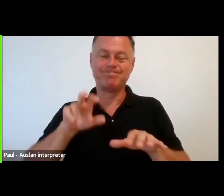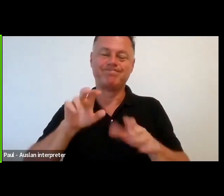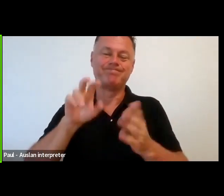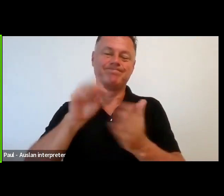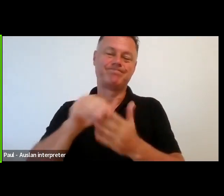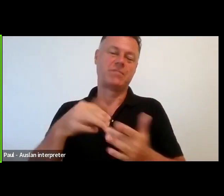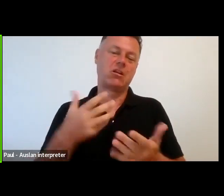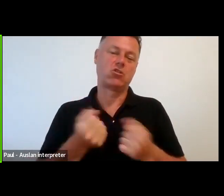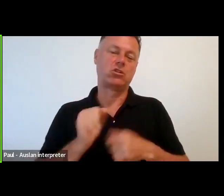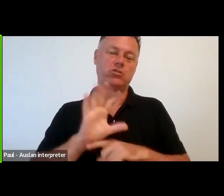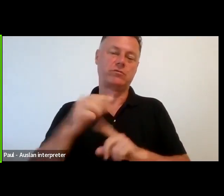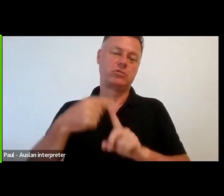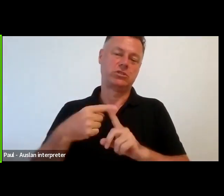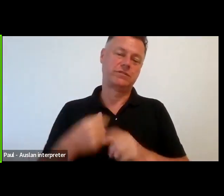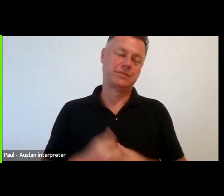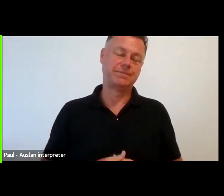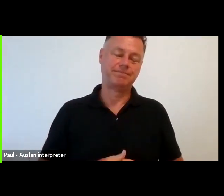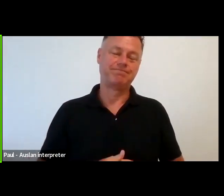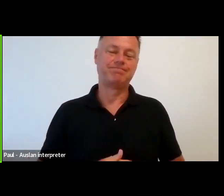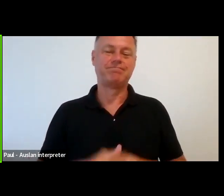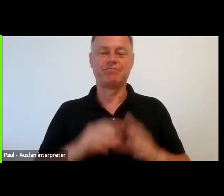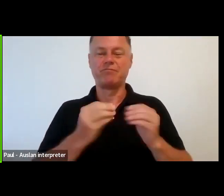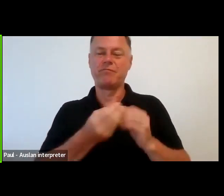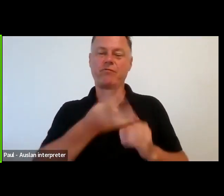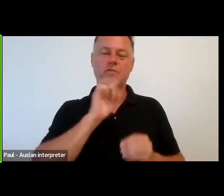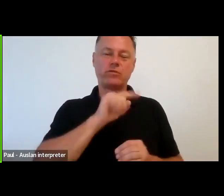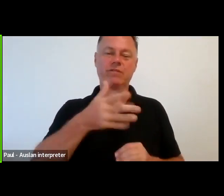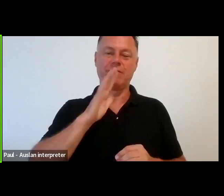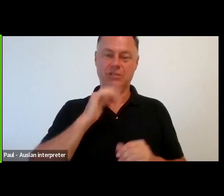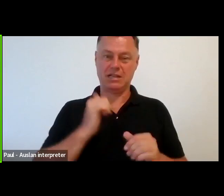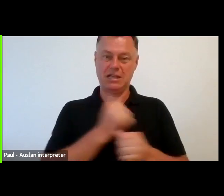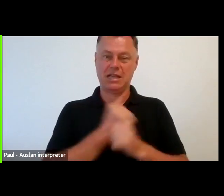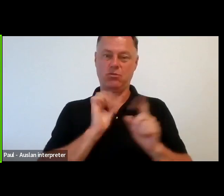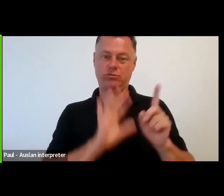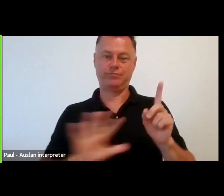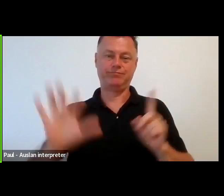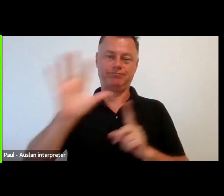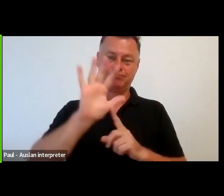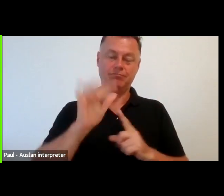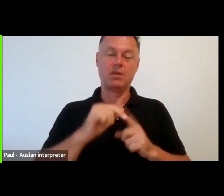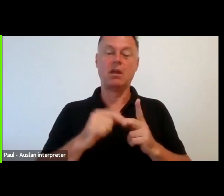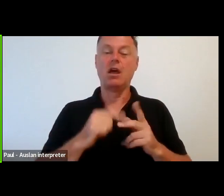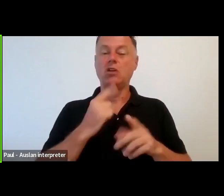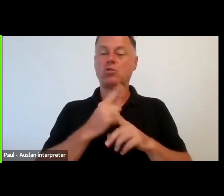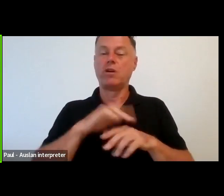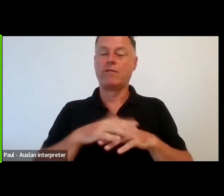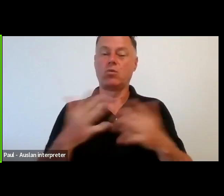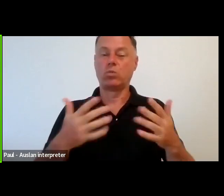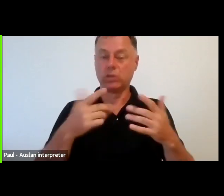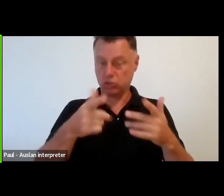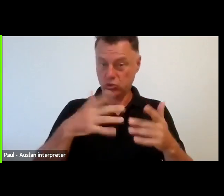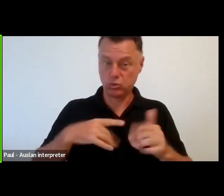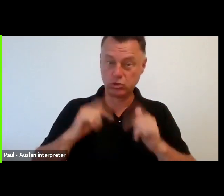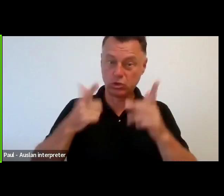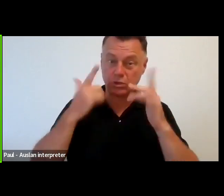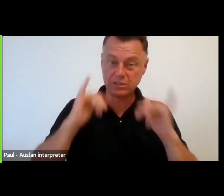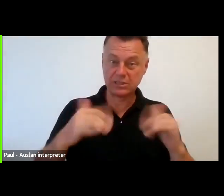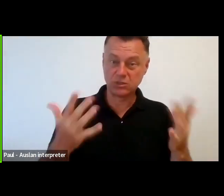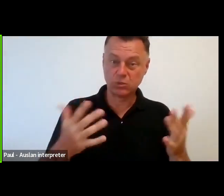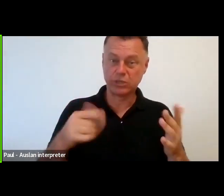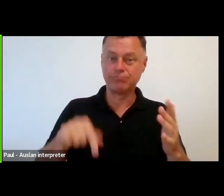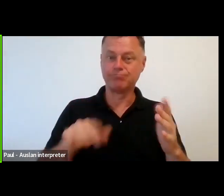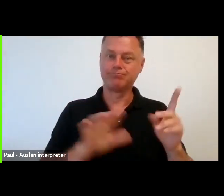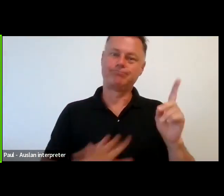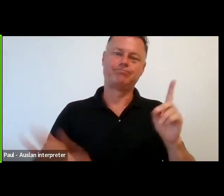So I'll also be talking a little bit about testing availability. So we do have testing centres across